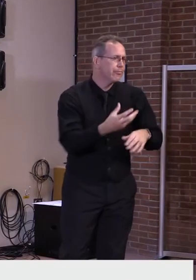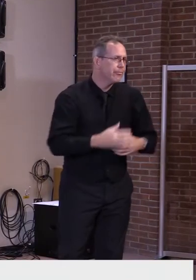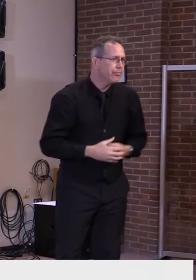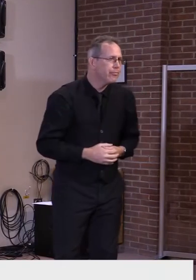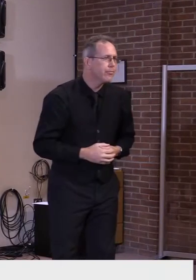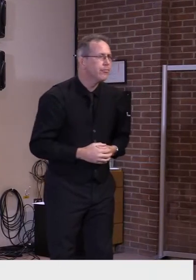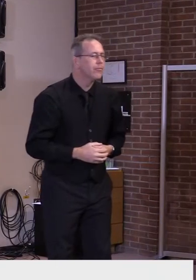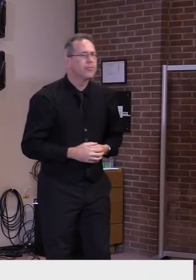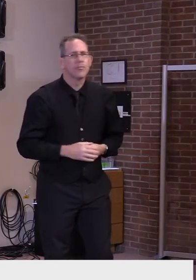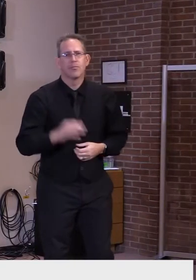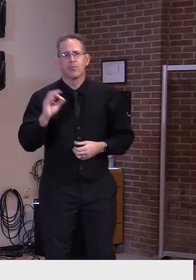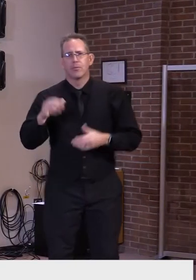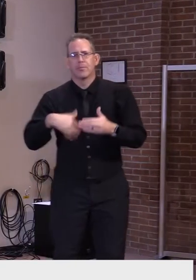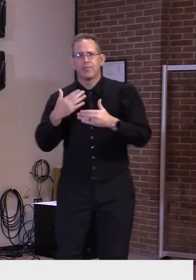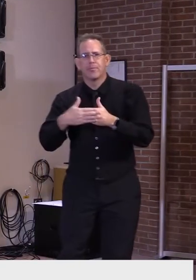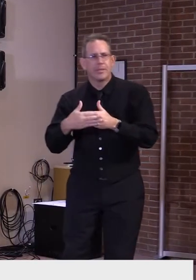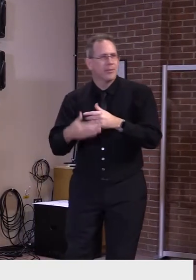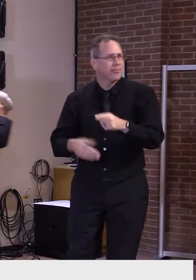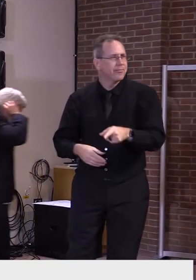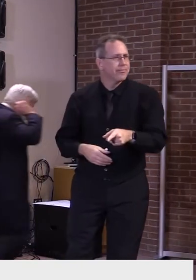Allison, 7 days.